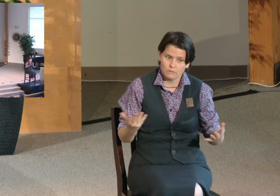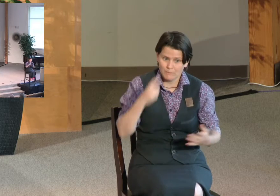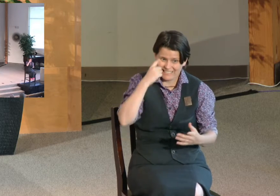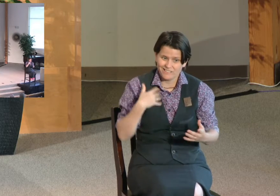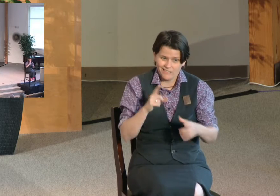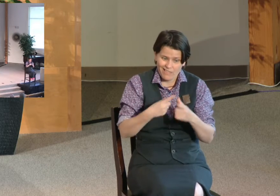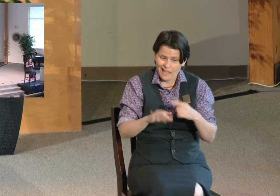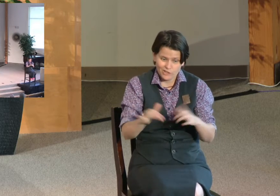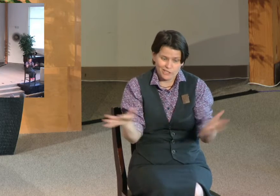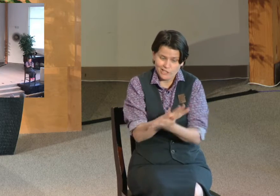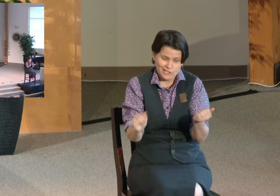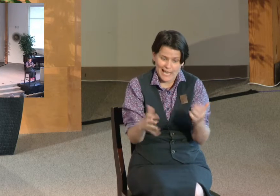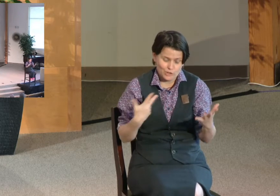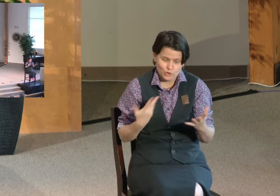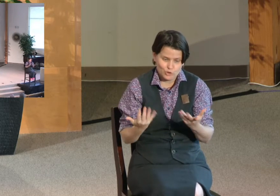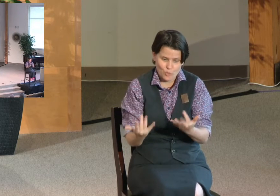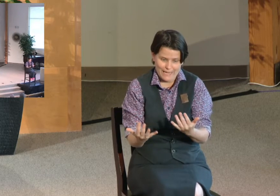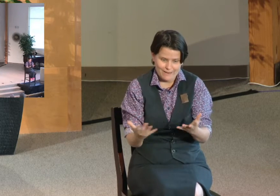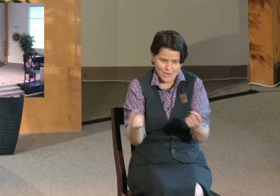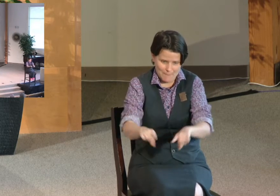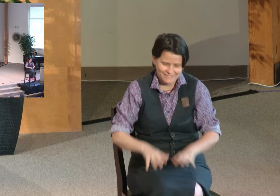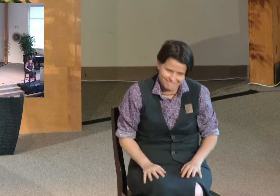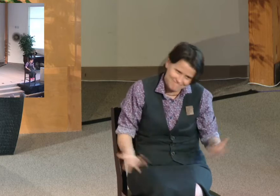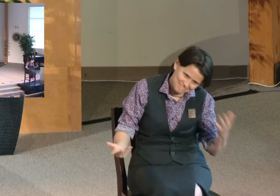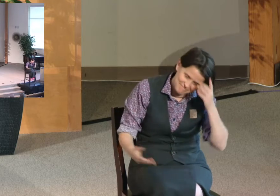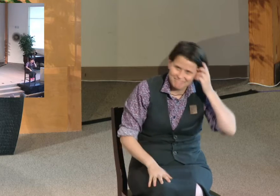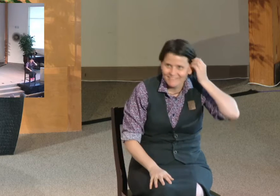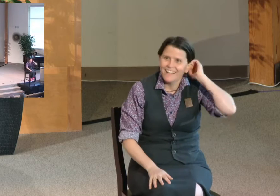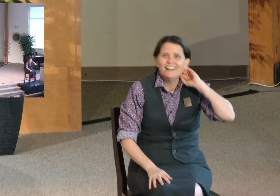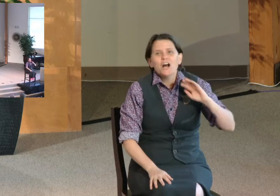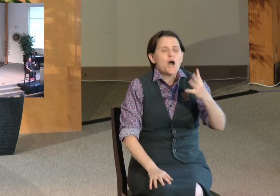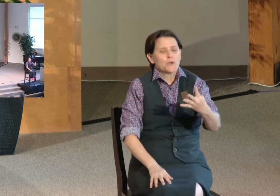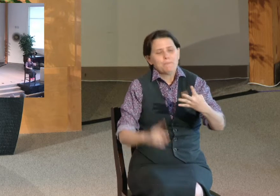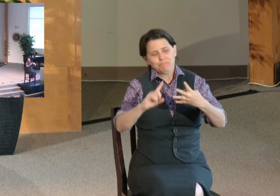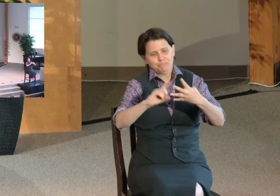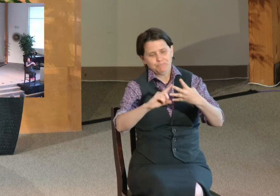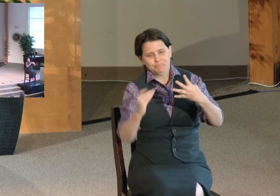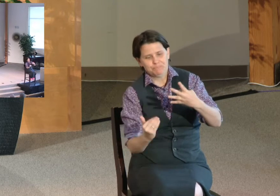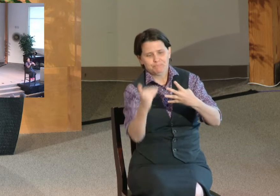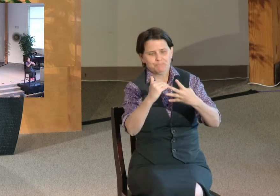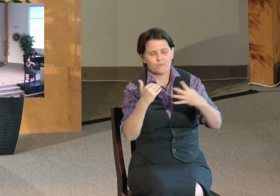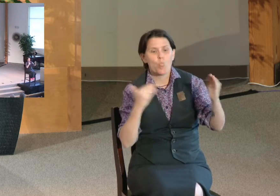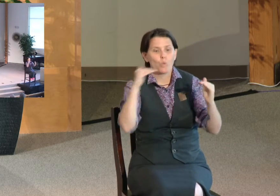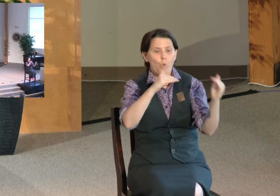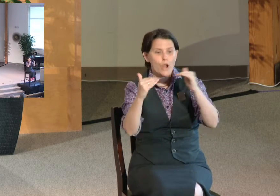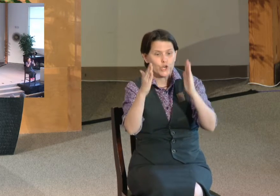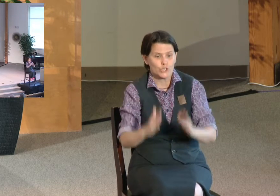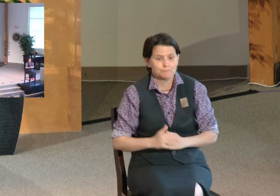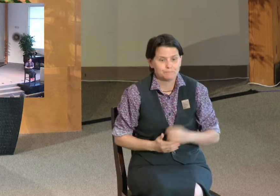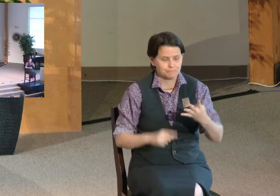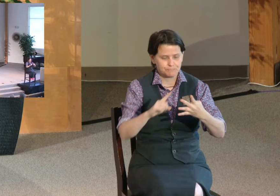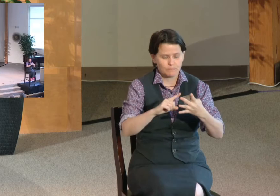All right, so we're moving to the warrior archetype. This is where we find our activists and military and law enforcement types. For